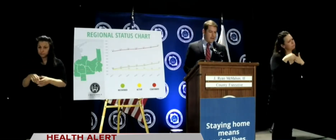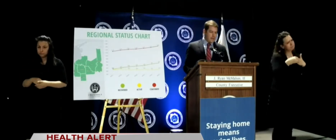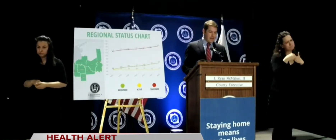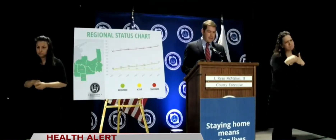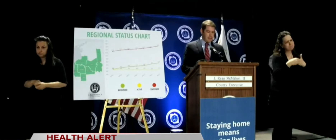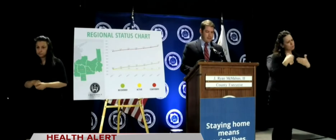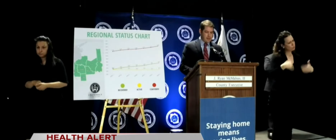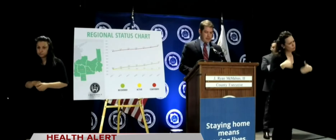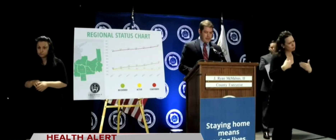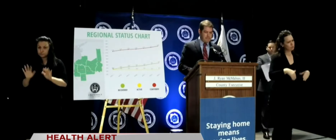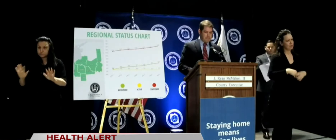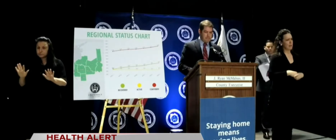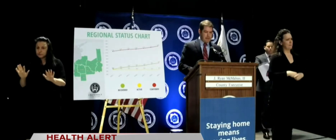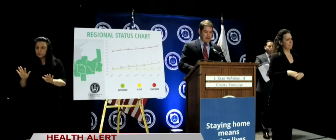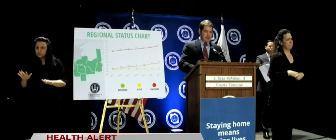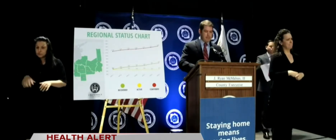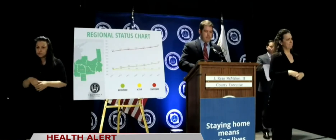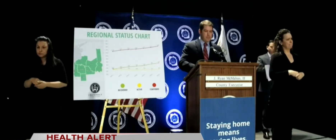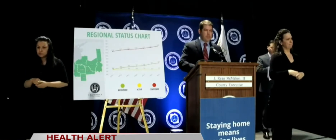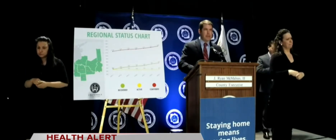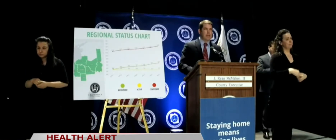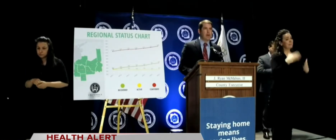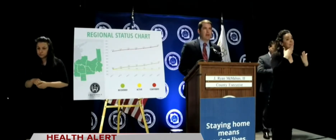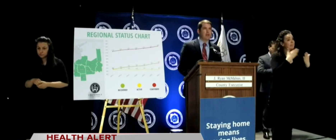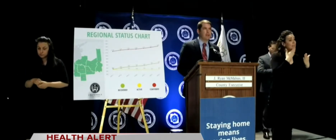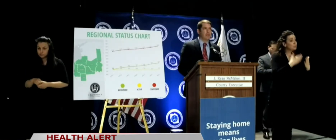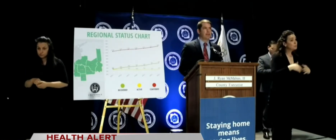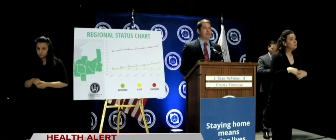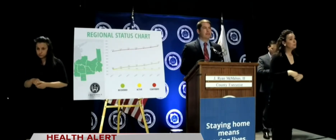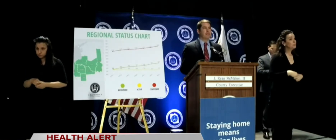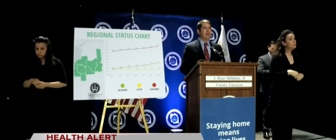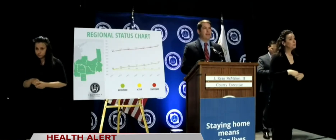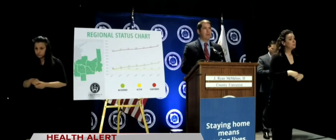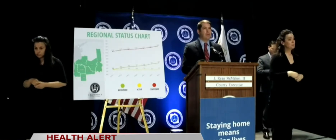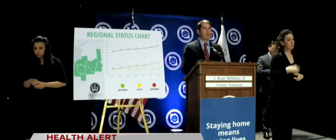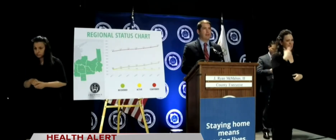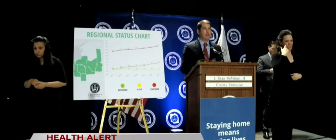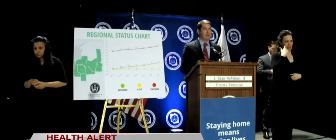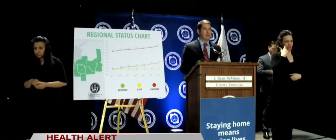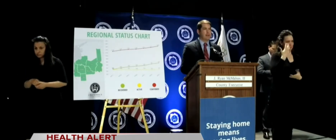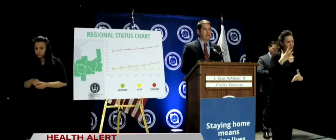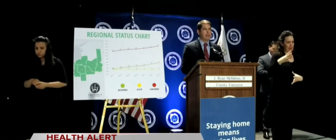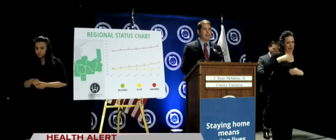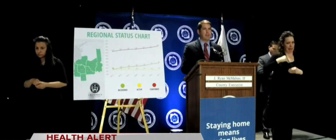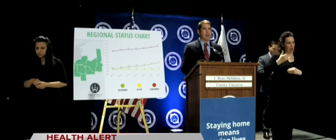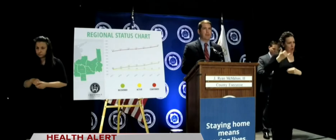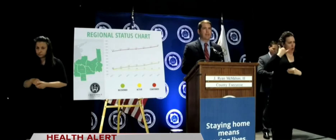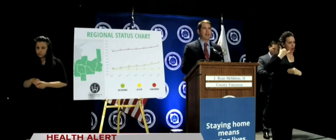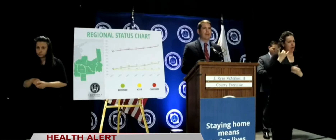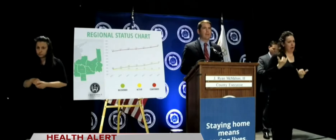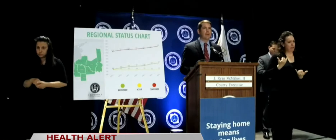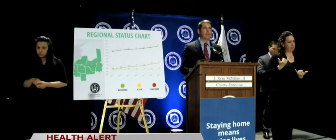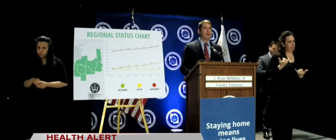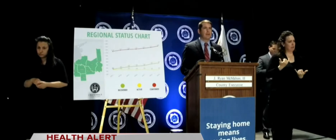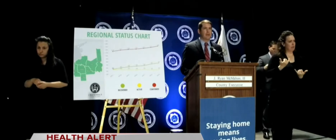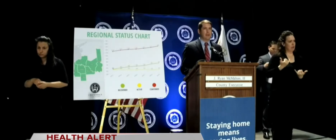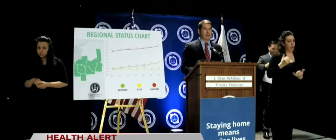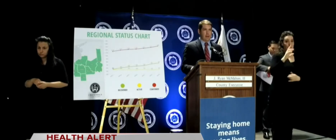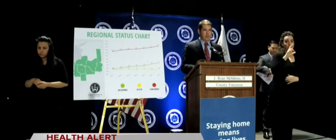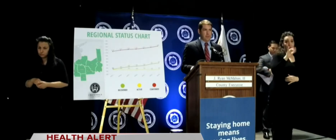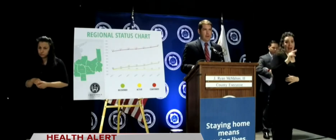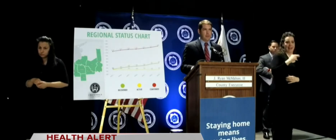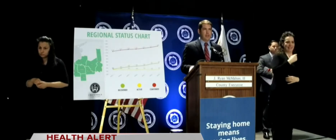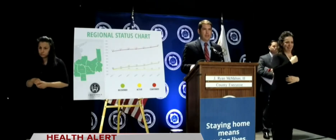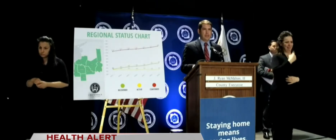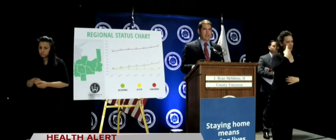Thanks, County Executive. I was on a call earlier today with that County Executive McMahon pulled together with